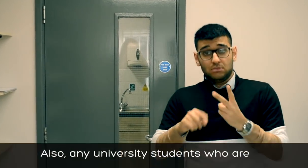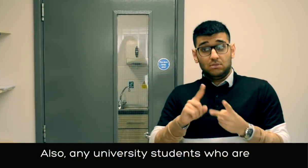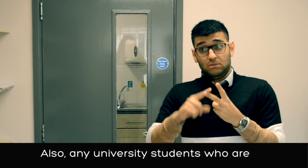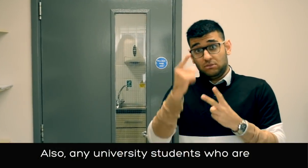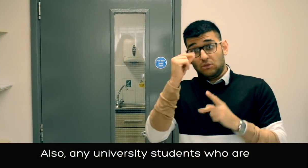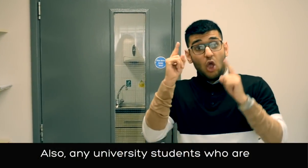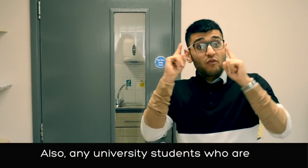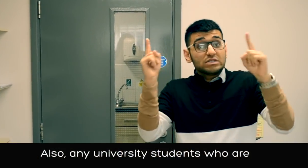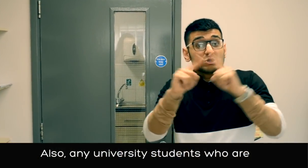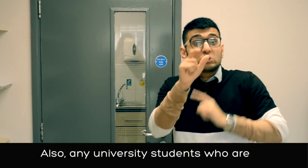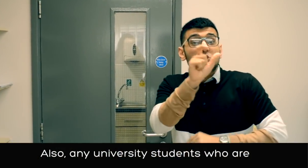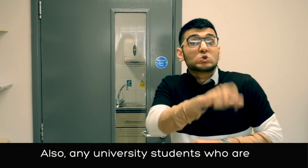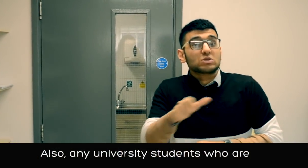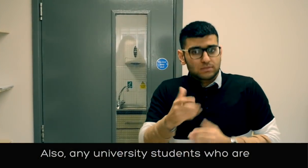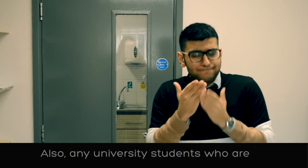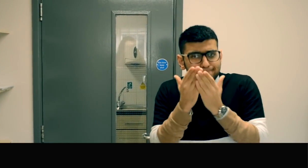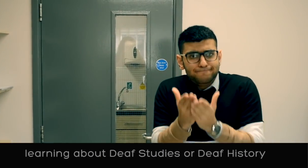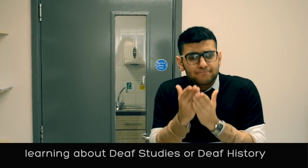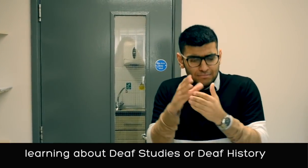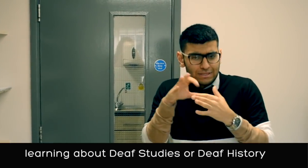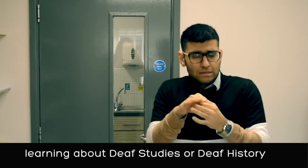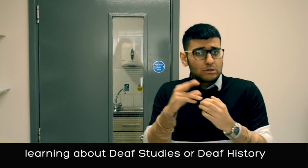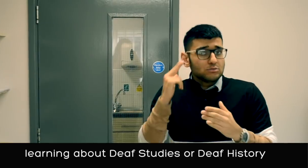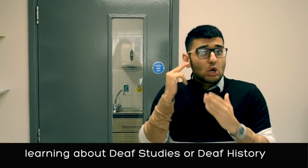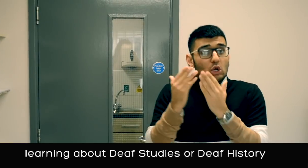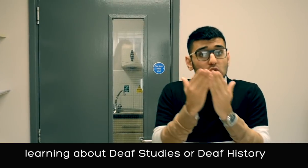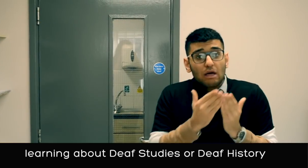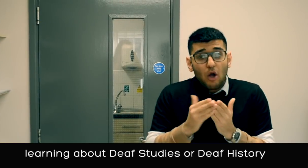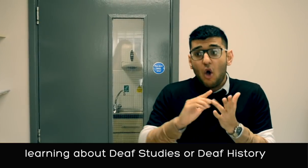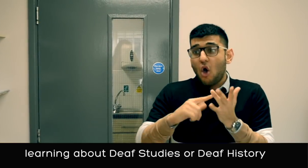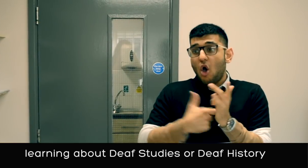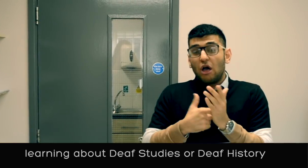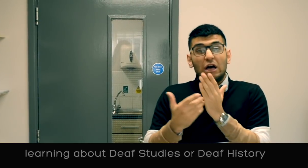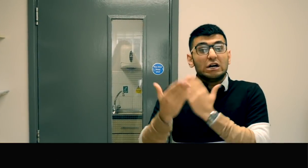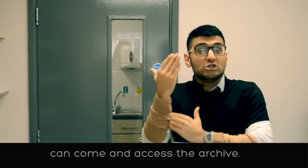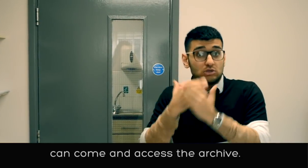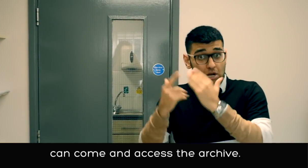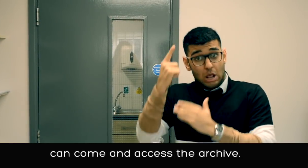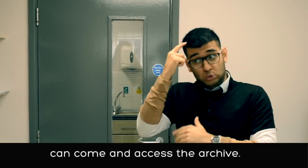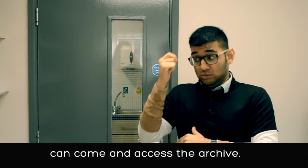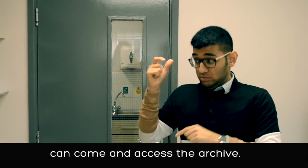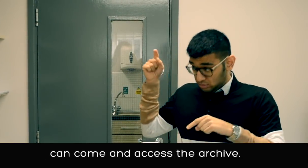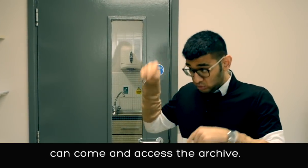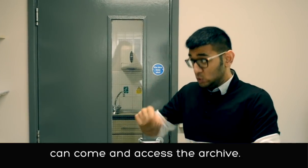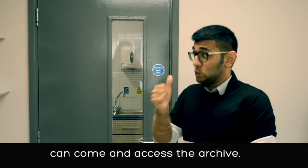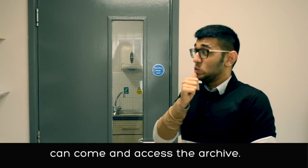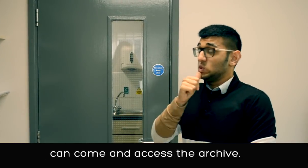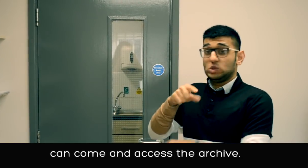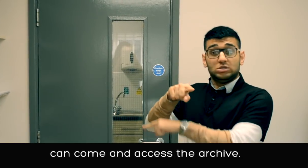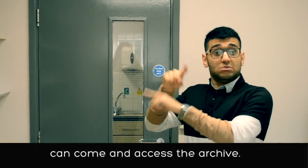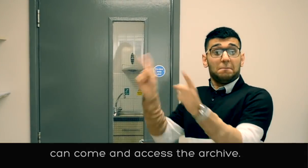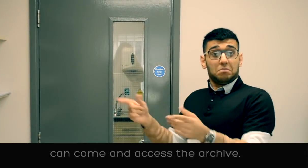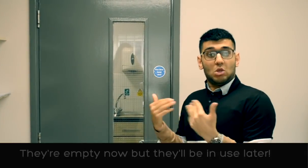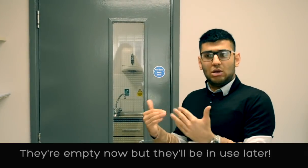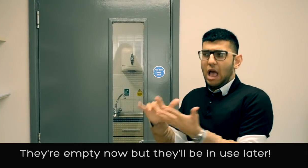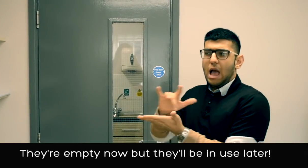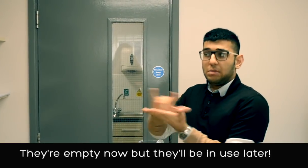Also, any university students who are learning about deaf studies or deaf history can come and access the archive. They're empty